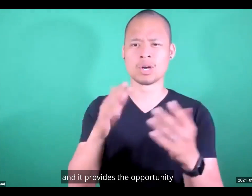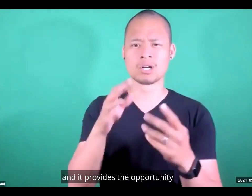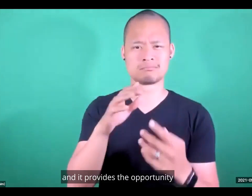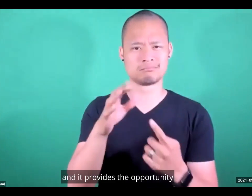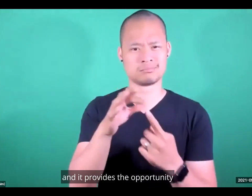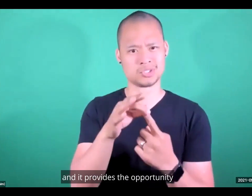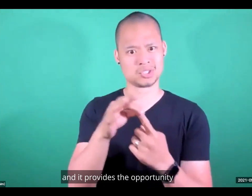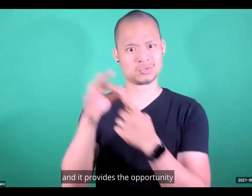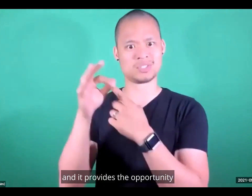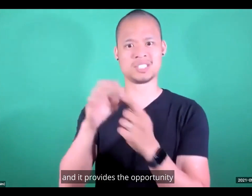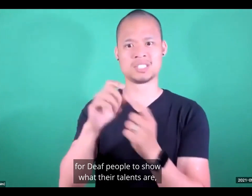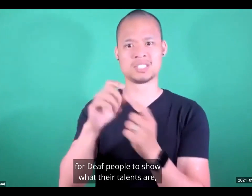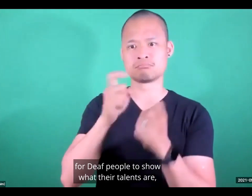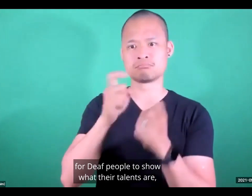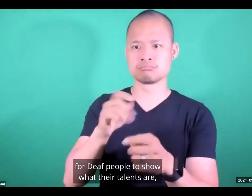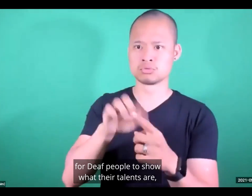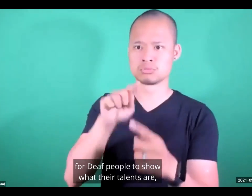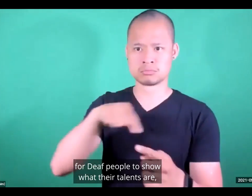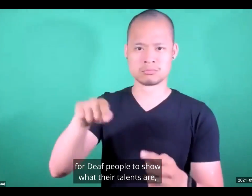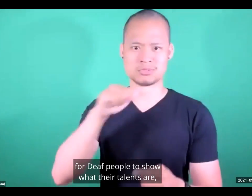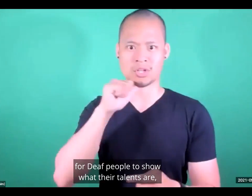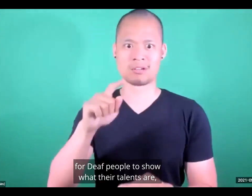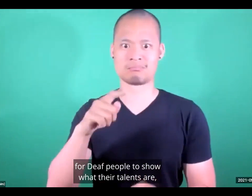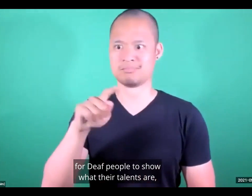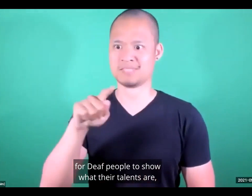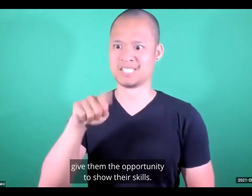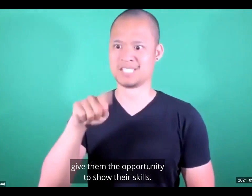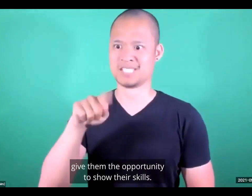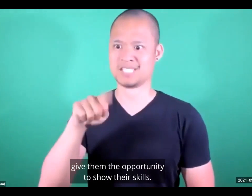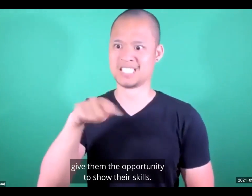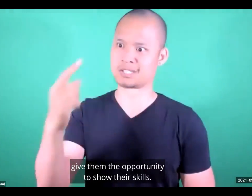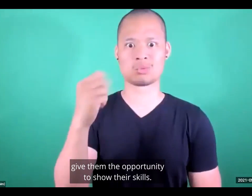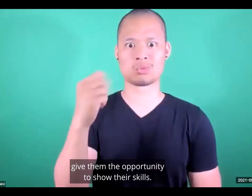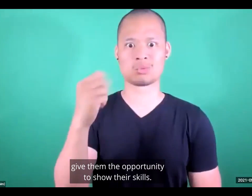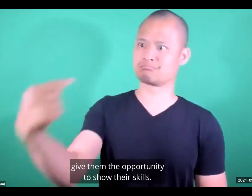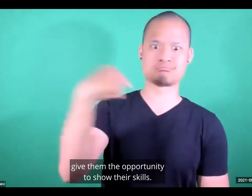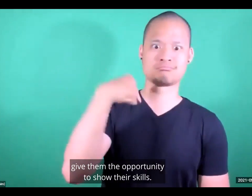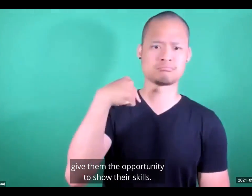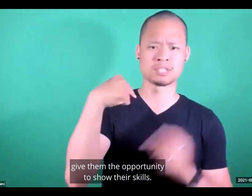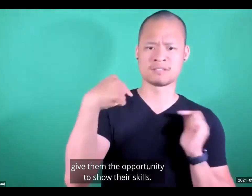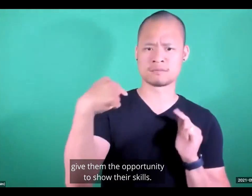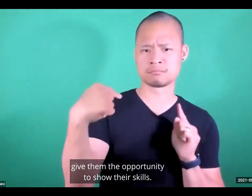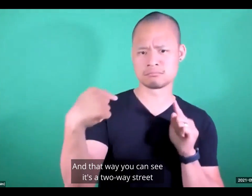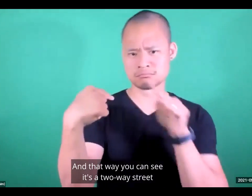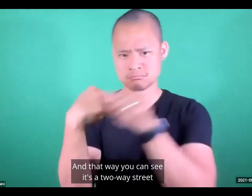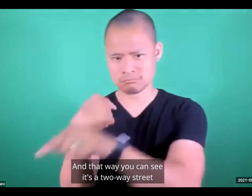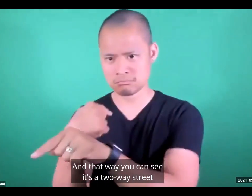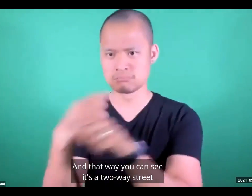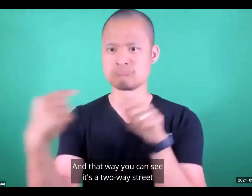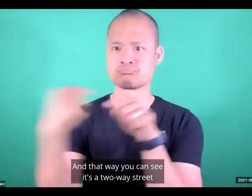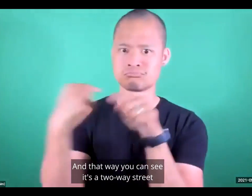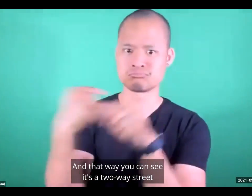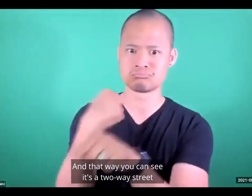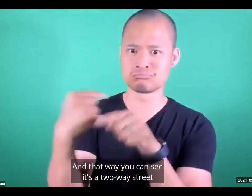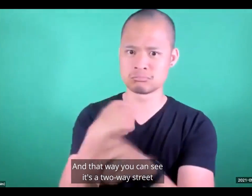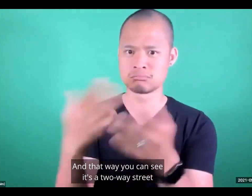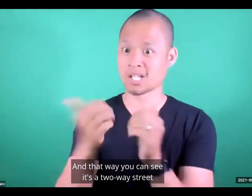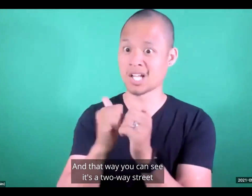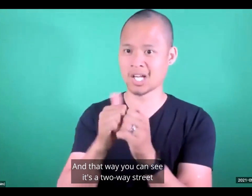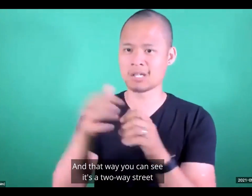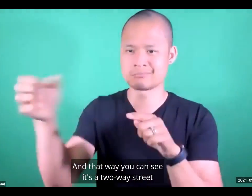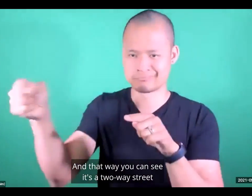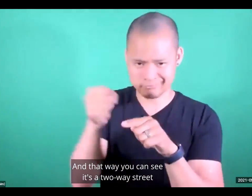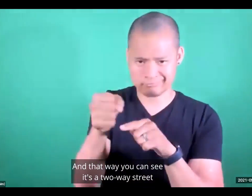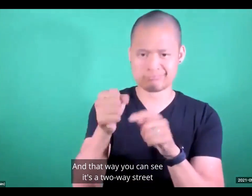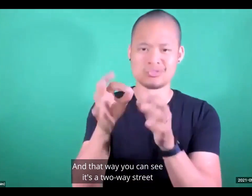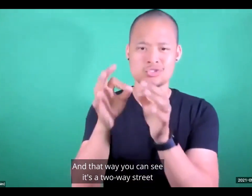and it provides the opportunity for deaf people to show what their talents are, give them the opportunity to show their skills. And that way you